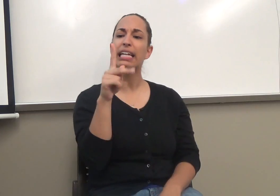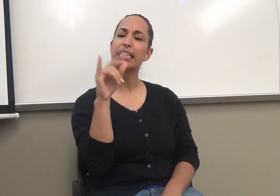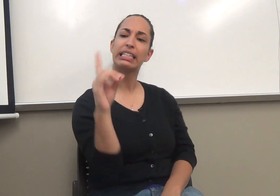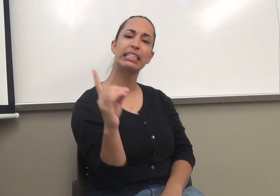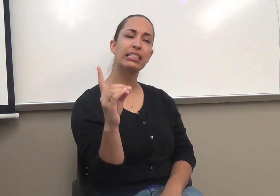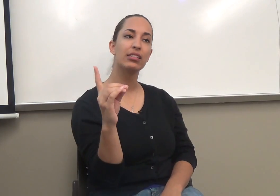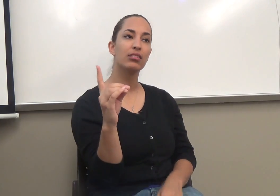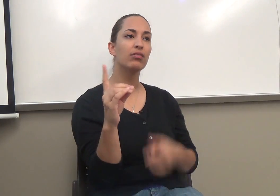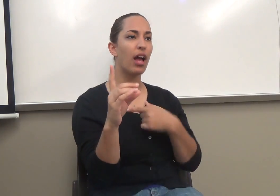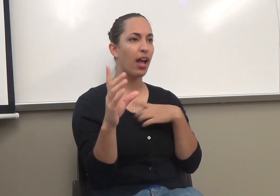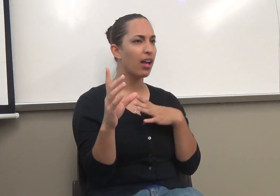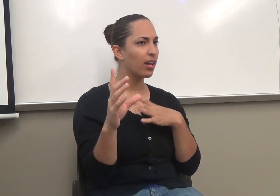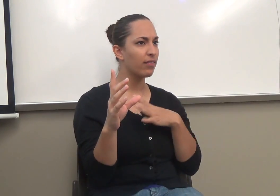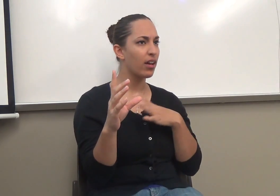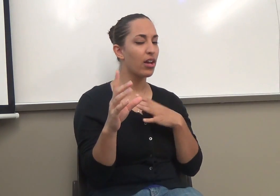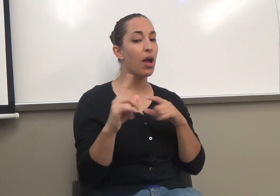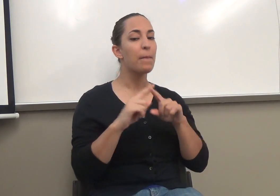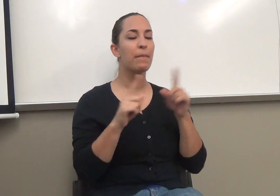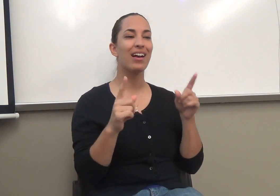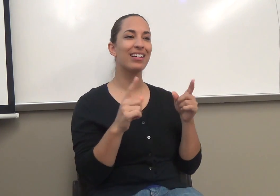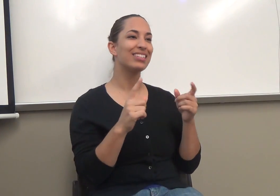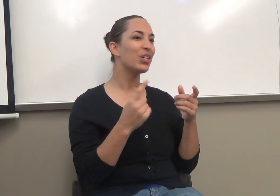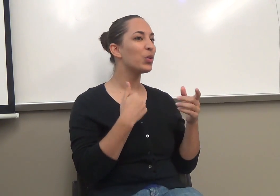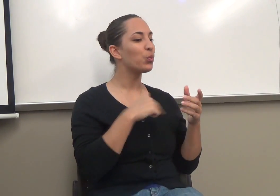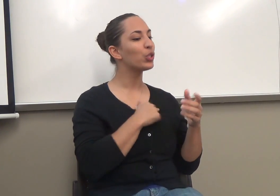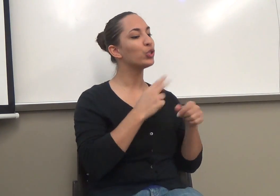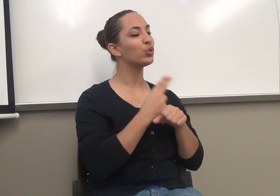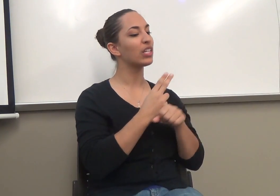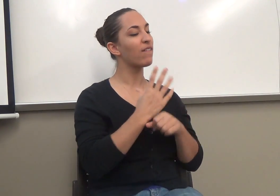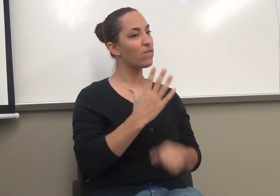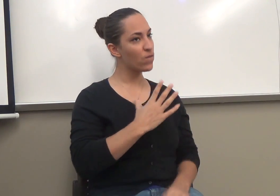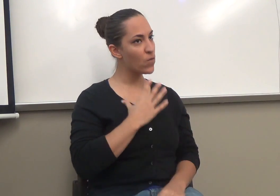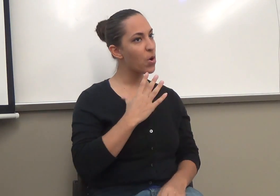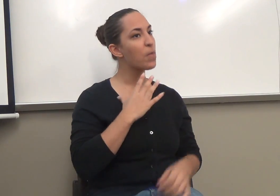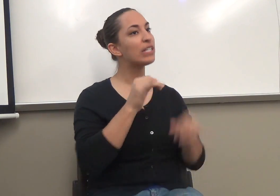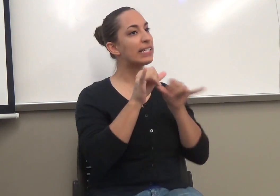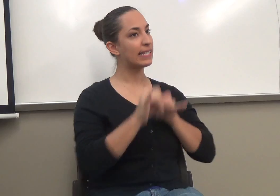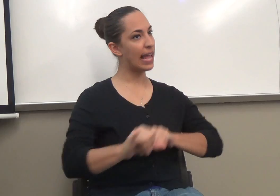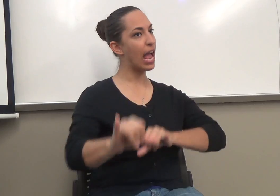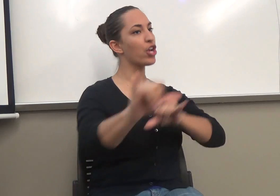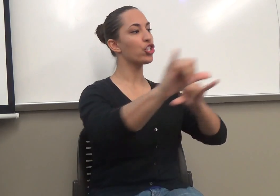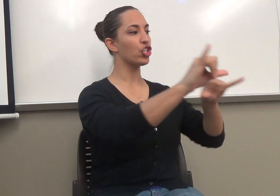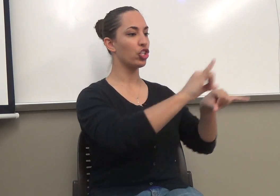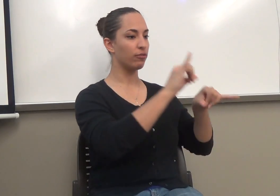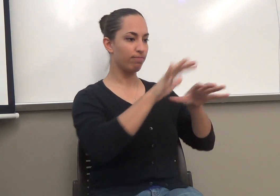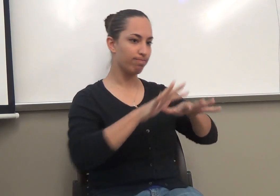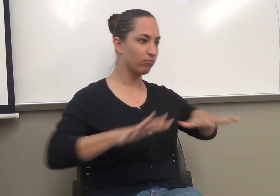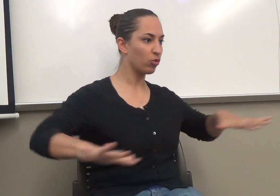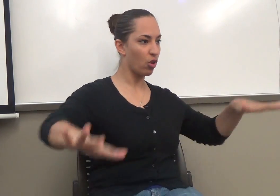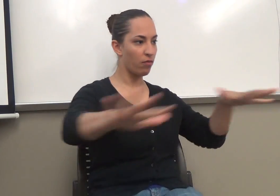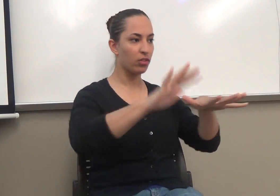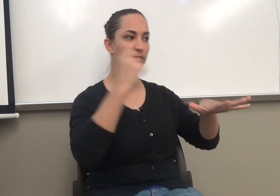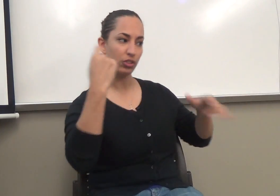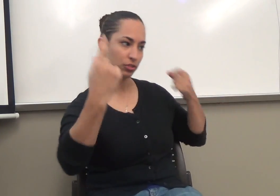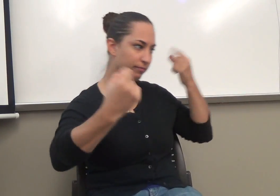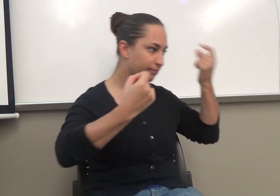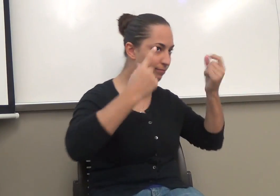but like I said, we're almost learning a new language here. What you have to realize is your informal spoken English is one thing, your college